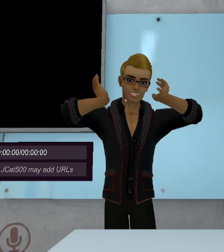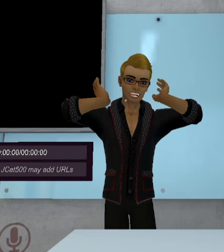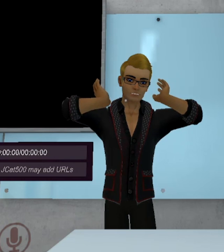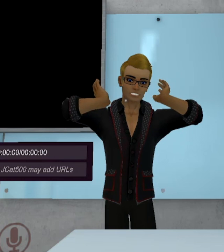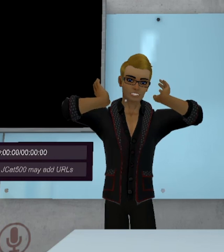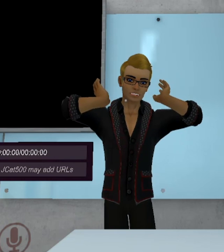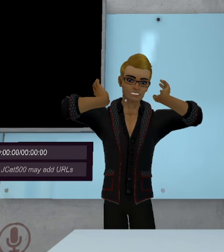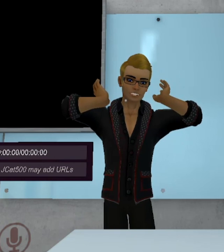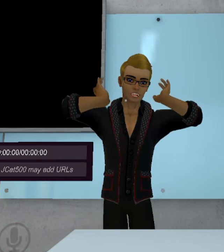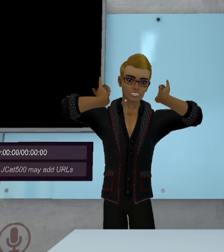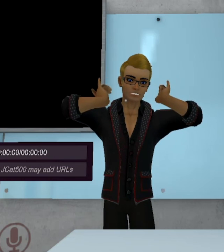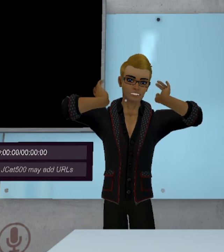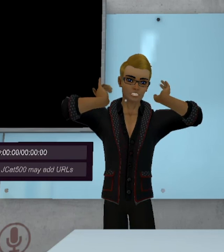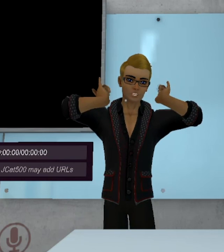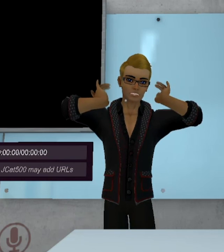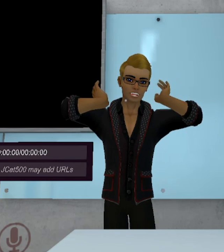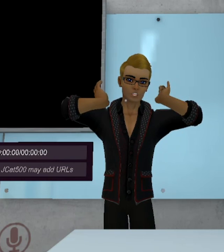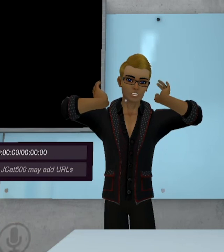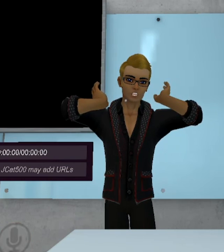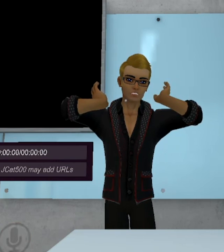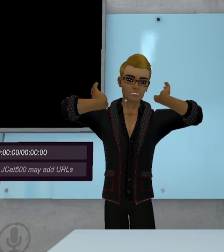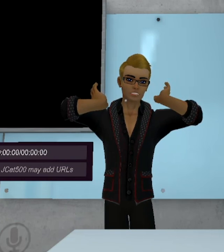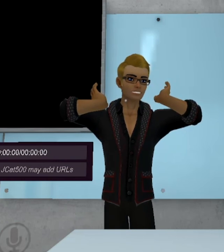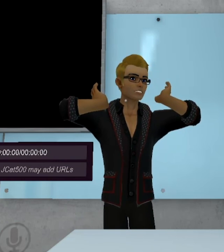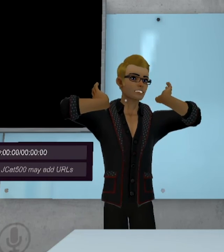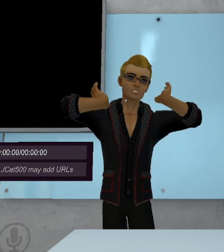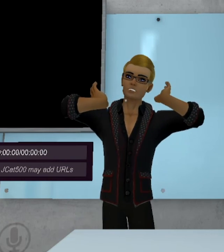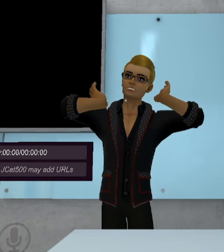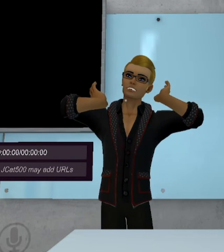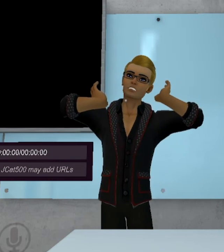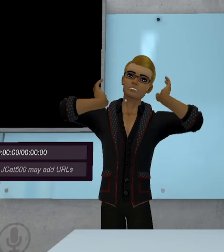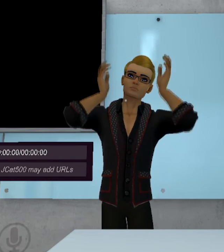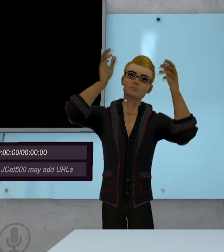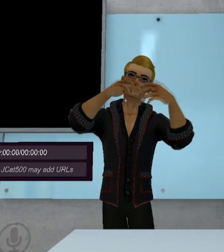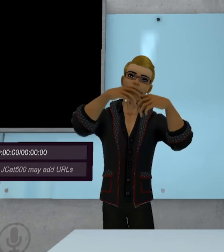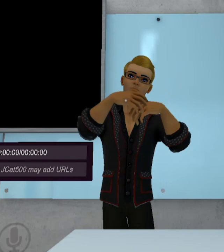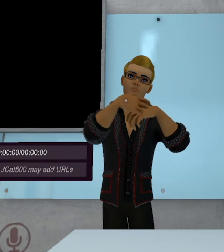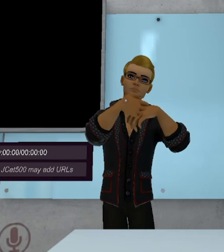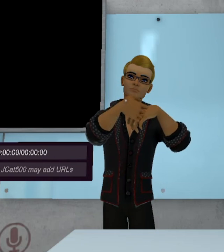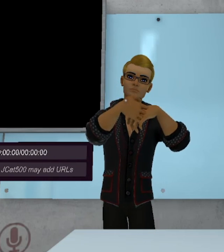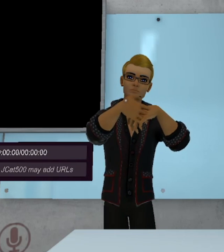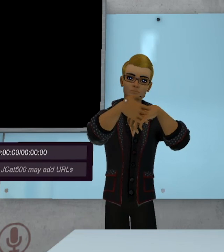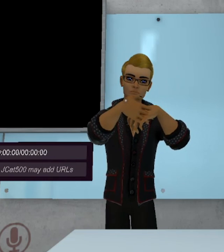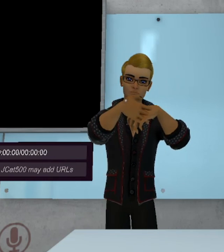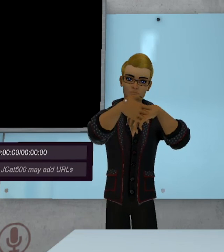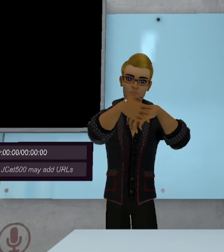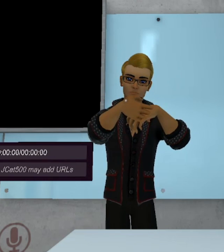I appreciate this conversation. I wanted to have you guys have a wonderful day now. You as well.